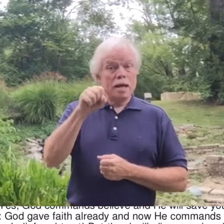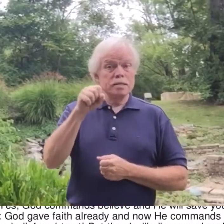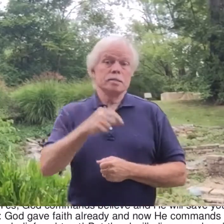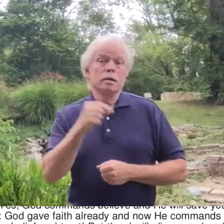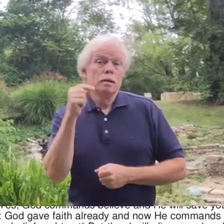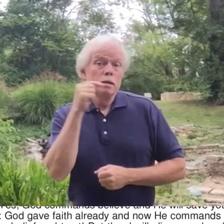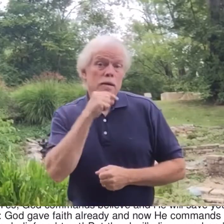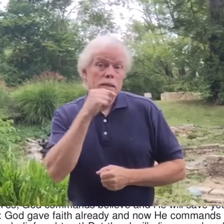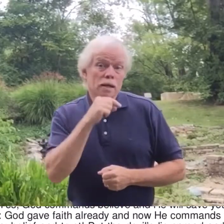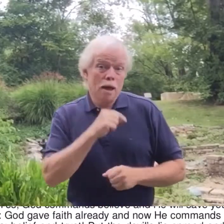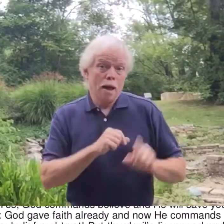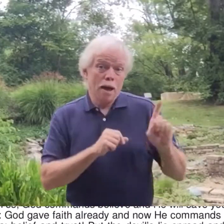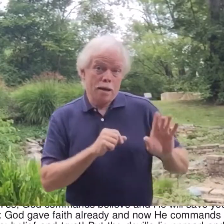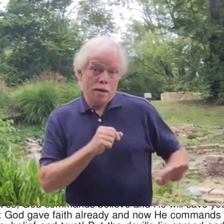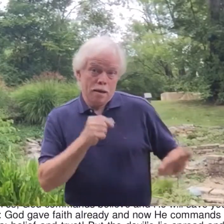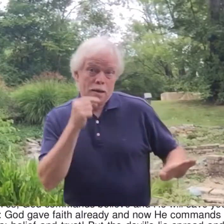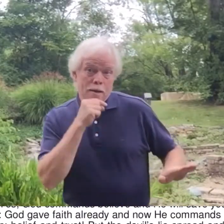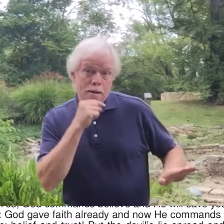Yes, the lie